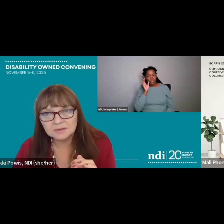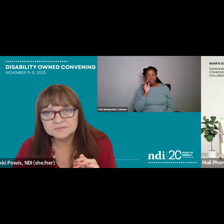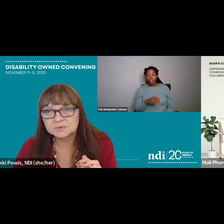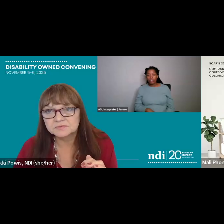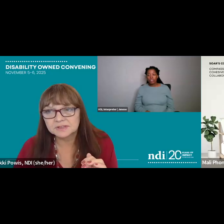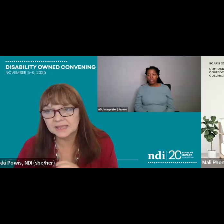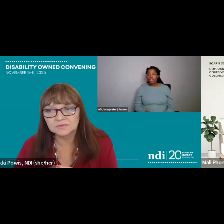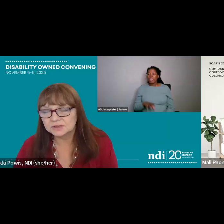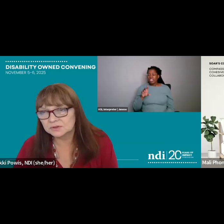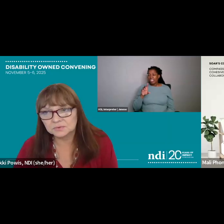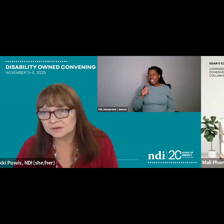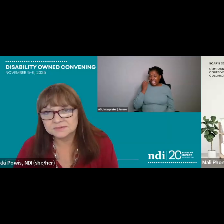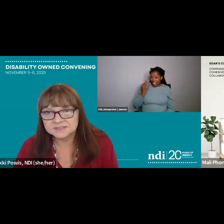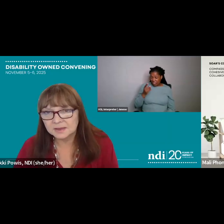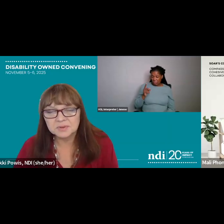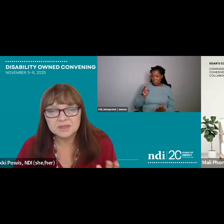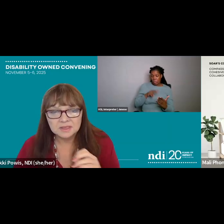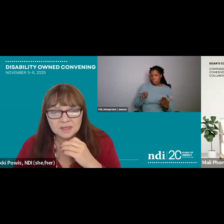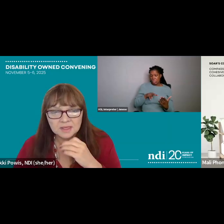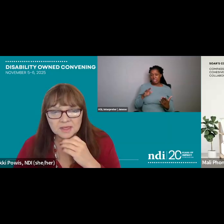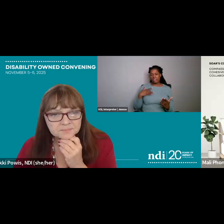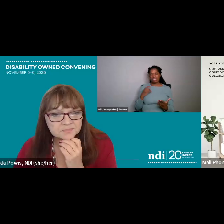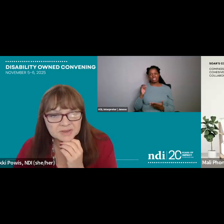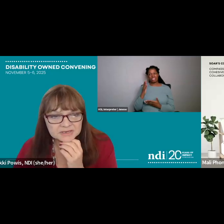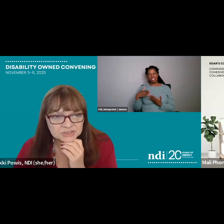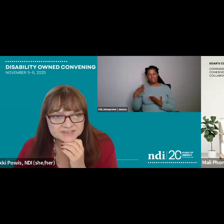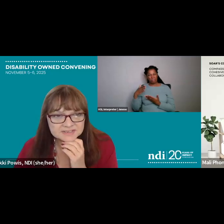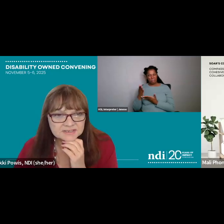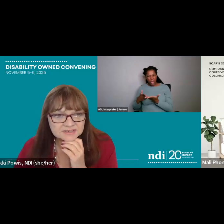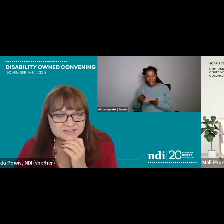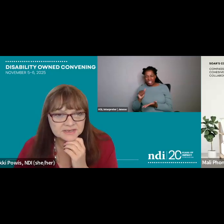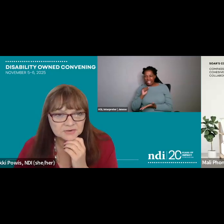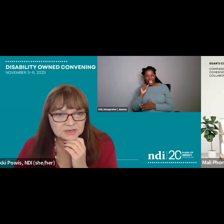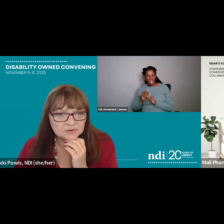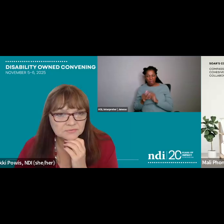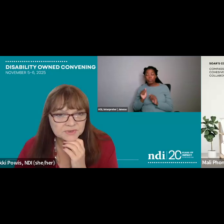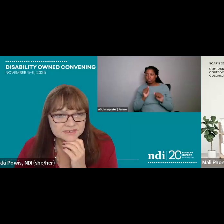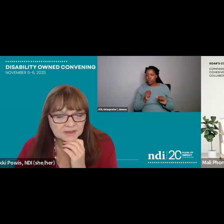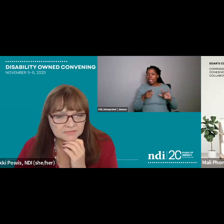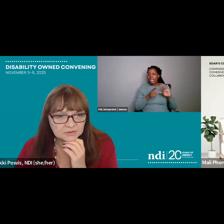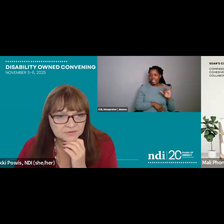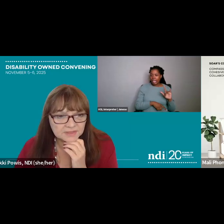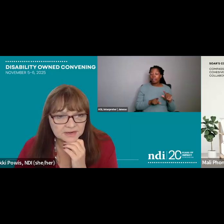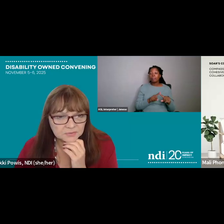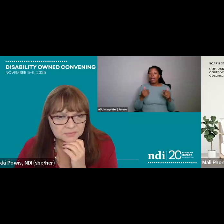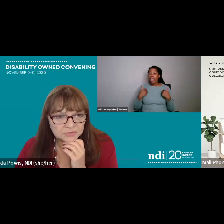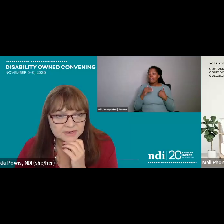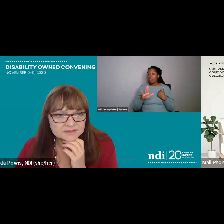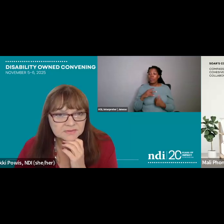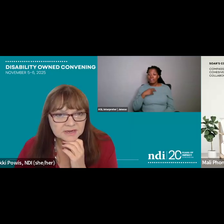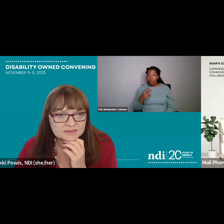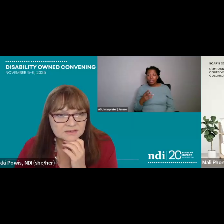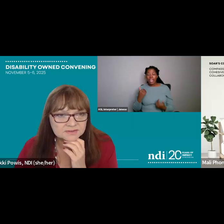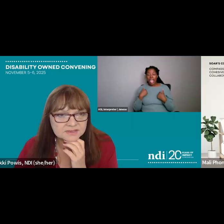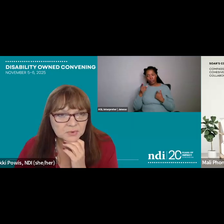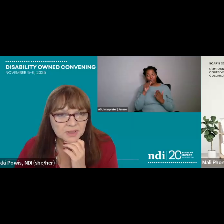if you're uncomfortable filling out, that you can skip. But just hearing your voice and having you fill that out would be great.